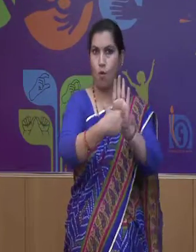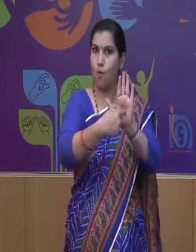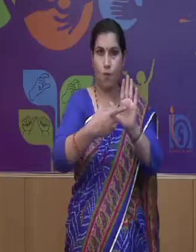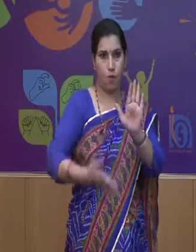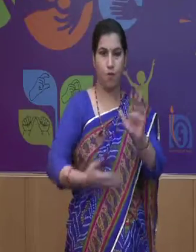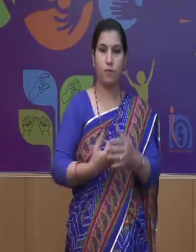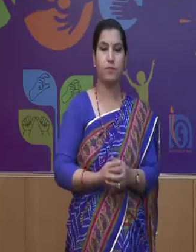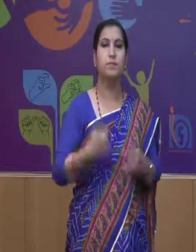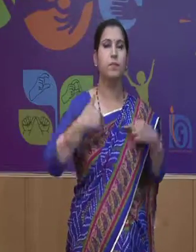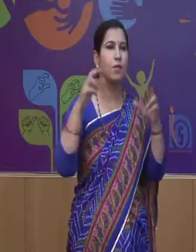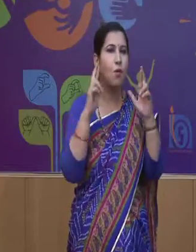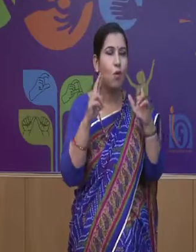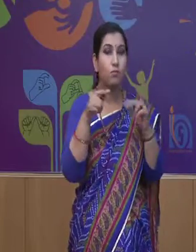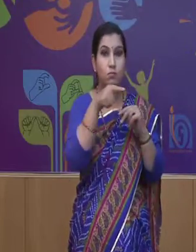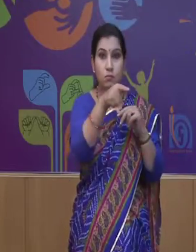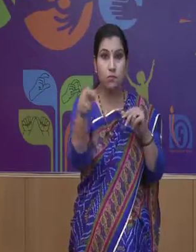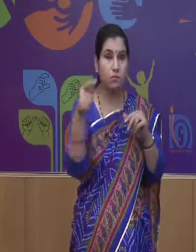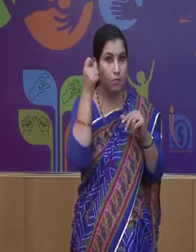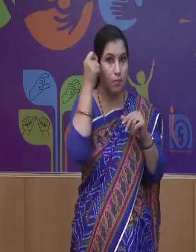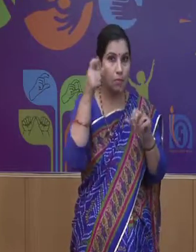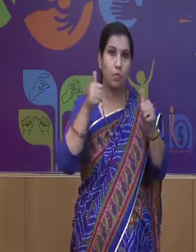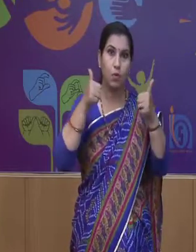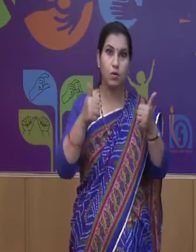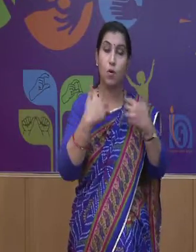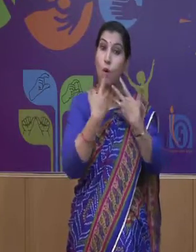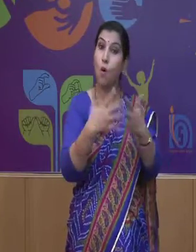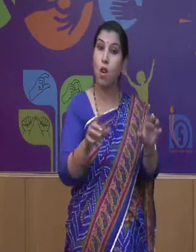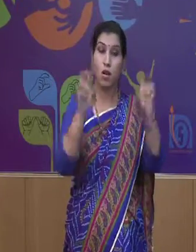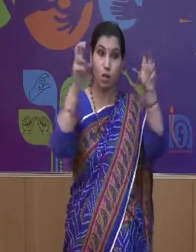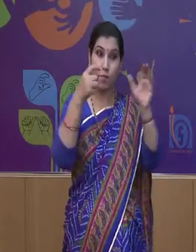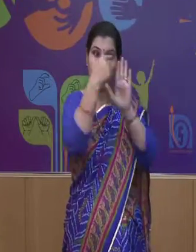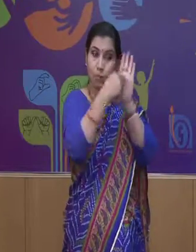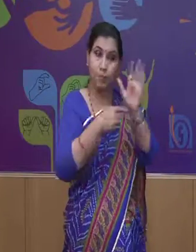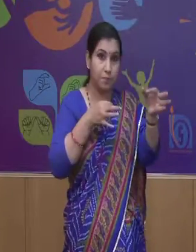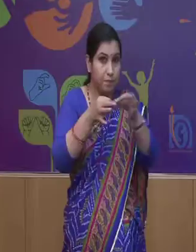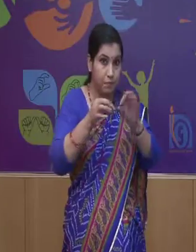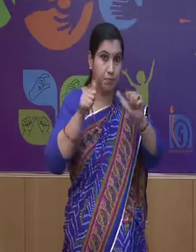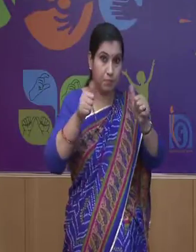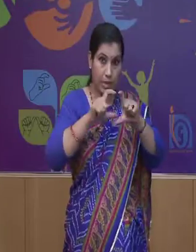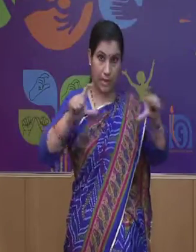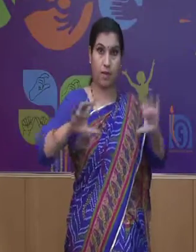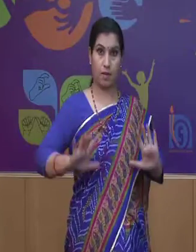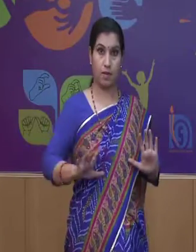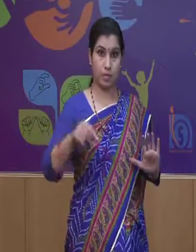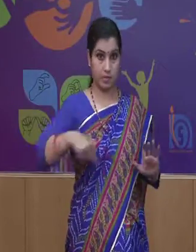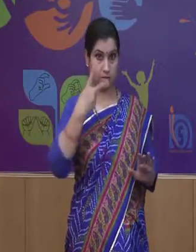hope that you understood all the topics well by watching this video.